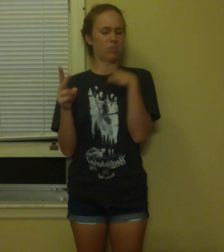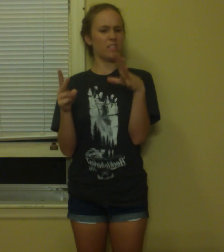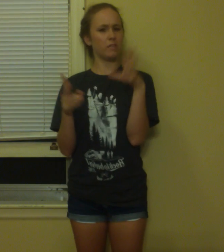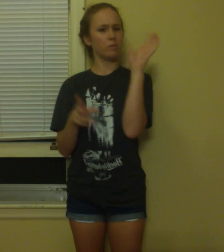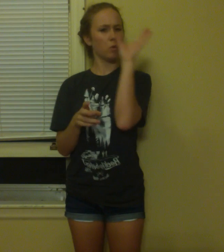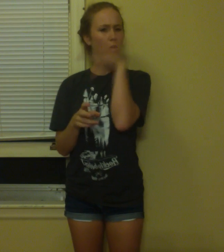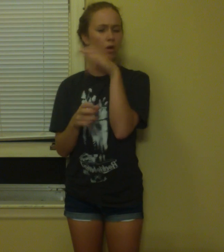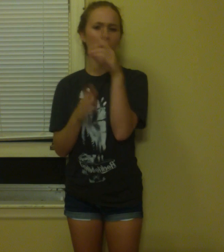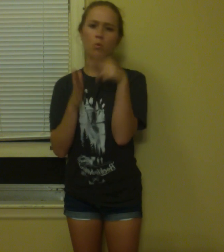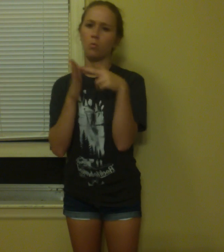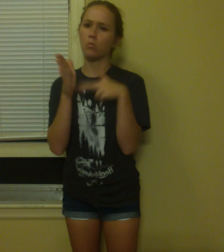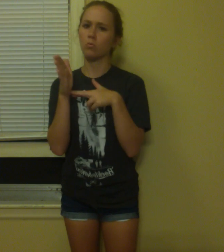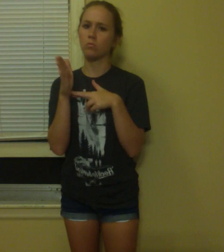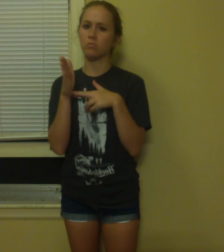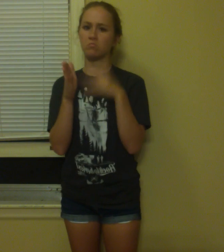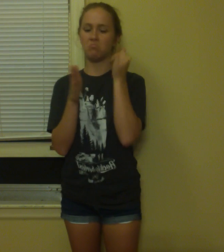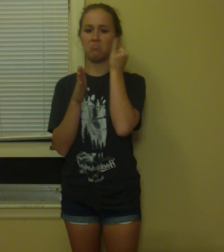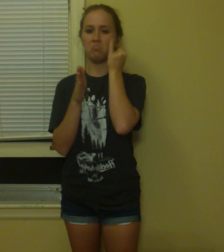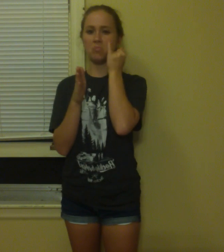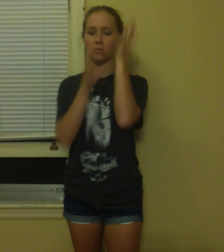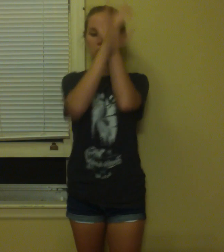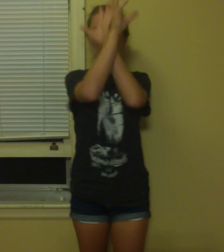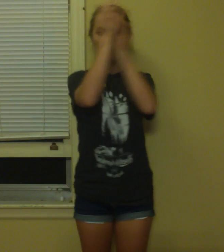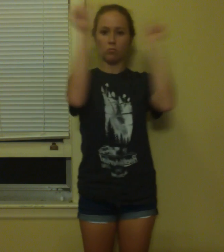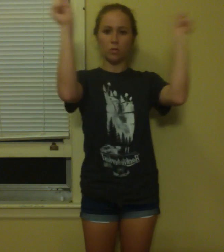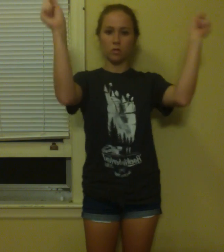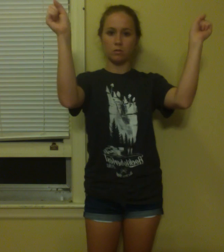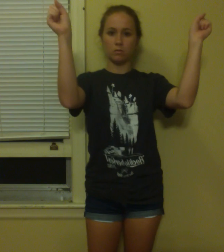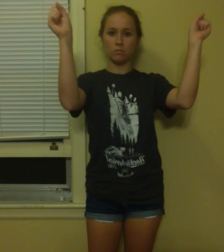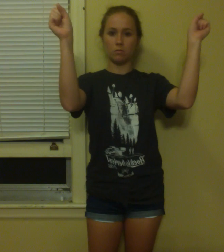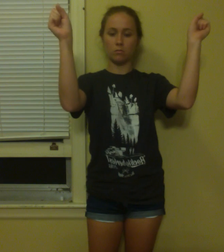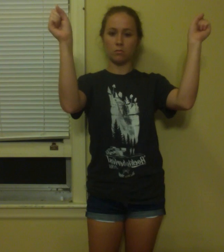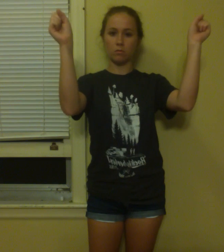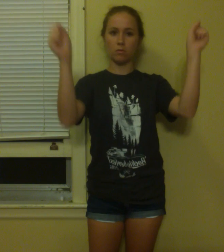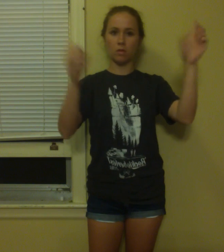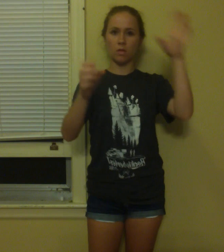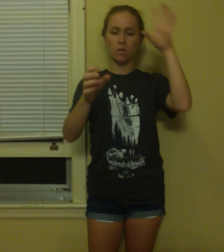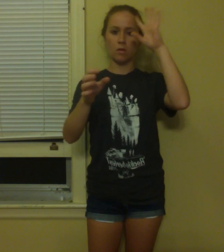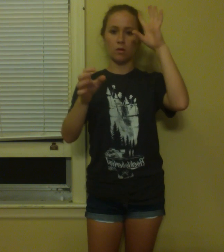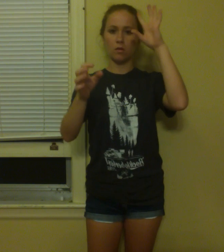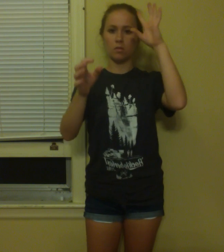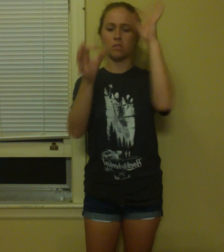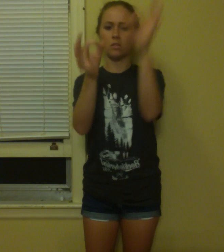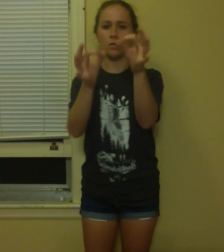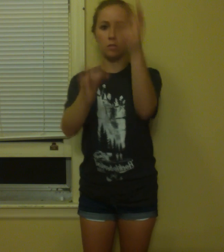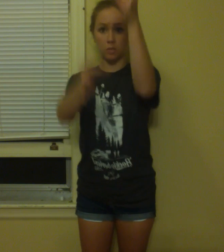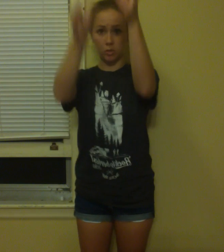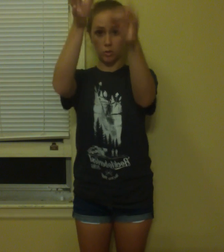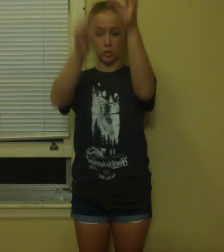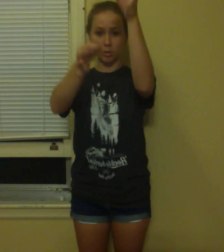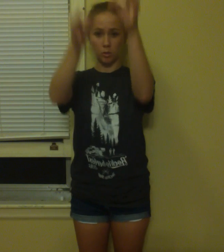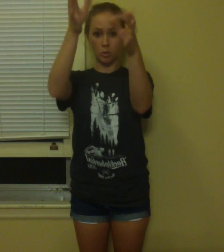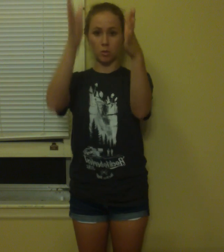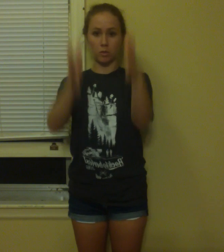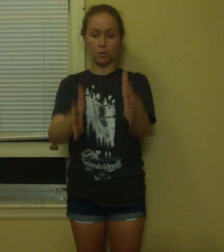rules. Anytime that the president wants to confirm or wants to appoint judges to the Supreme Court or wants to sign treaties, right? Maybe the president